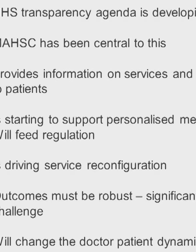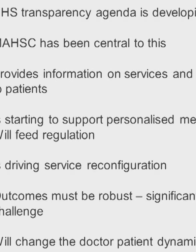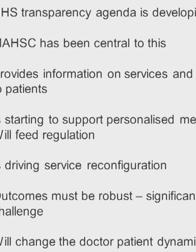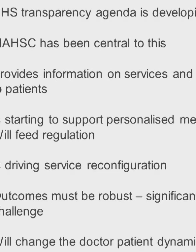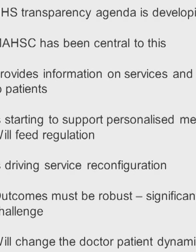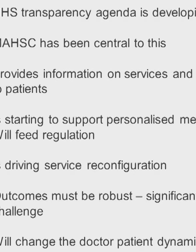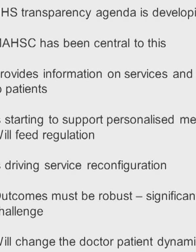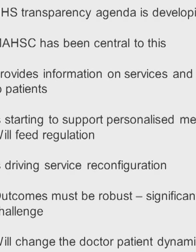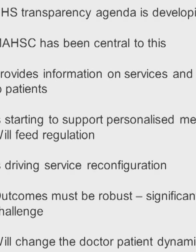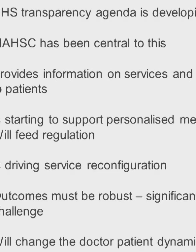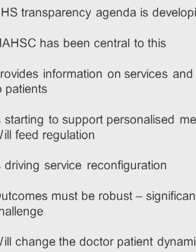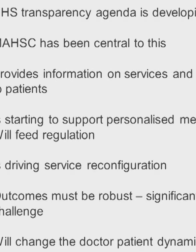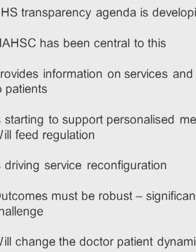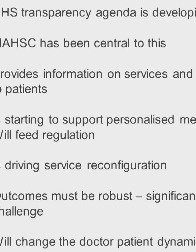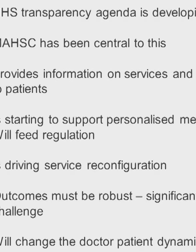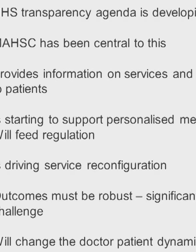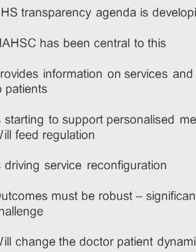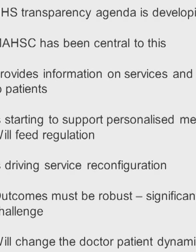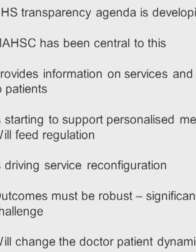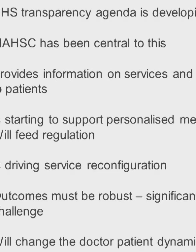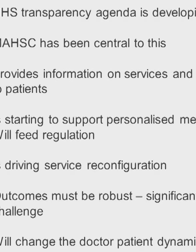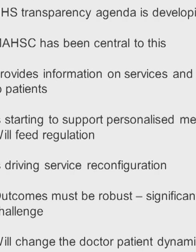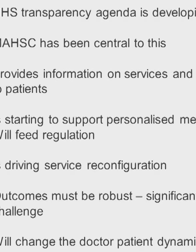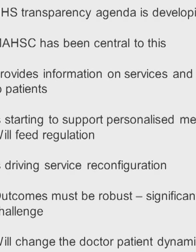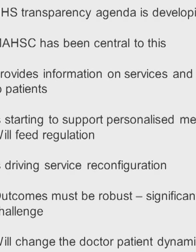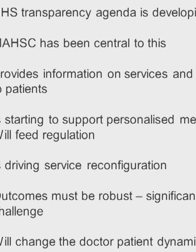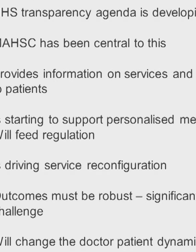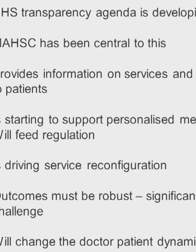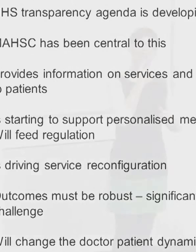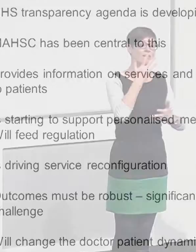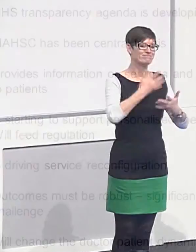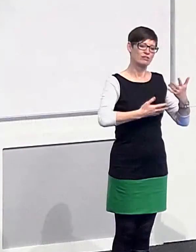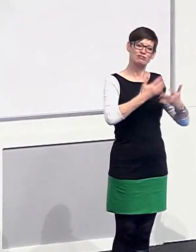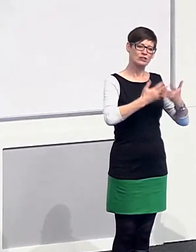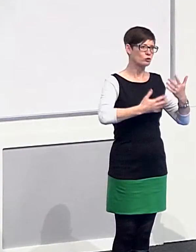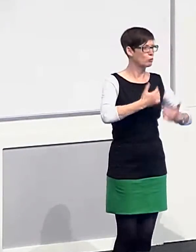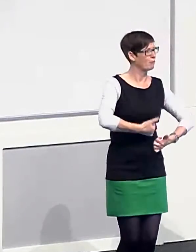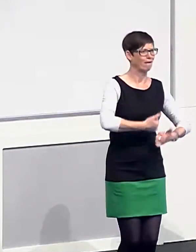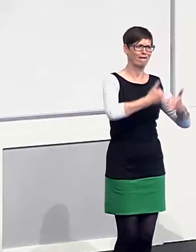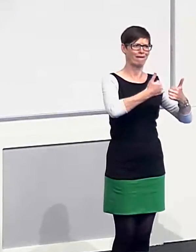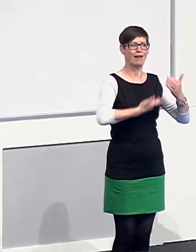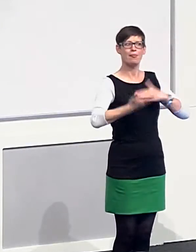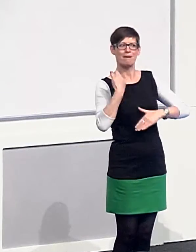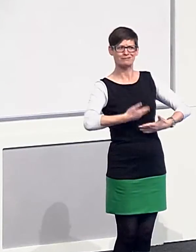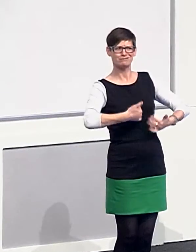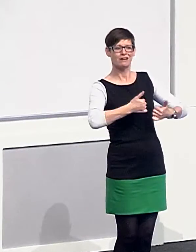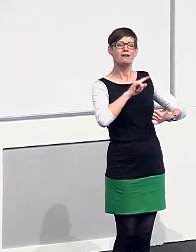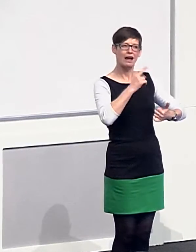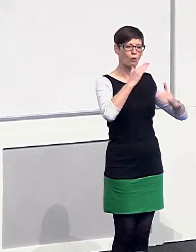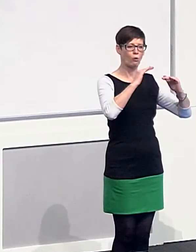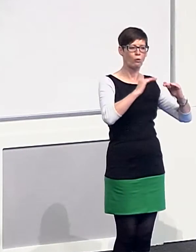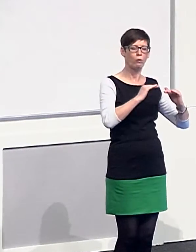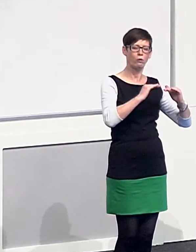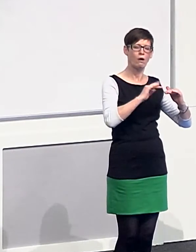good. What will also come out of this is results not being as good as they should be, which will also challenge the healthcare management teams. And what I'm hoping to see through